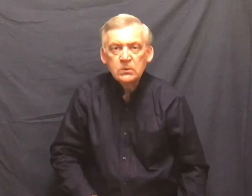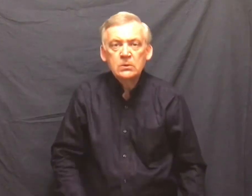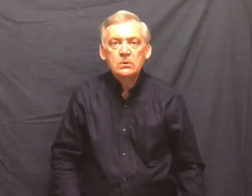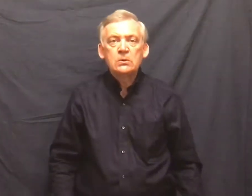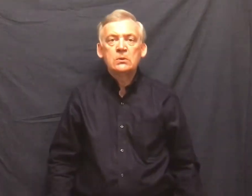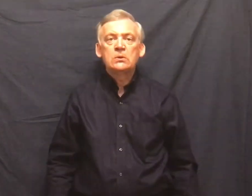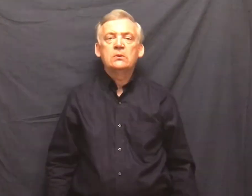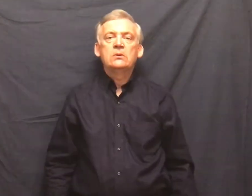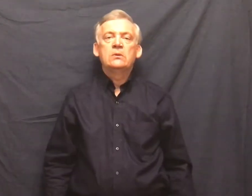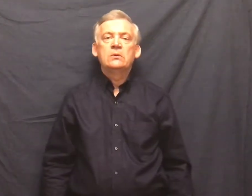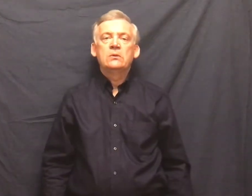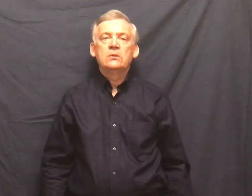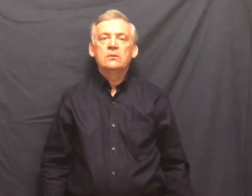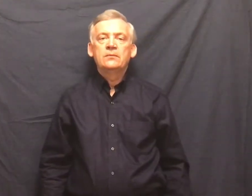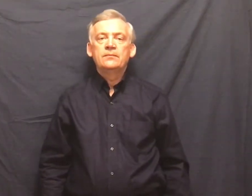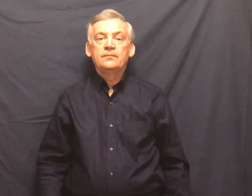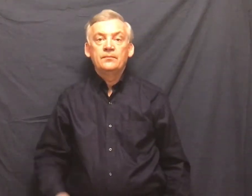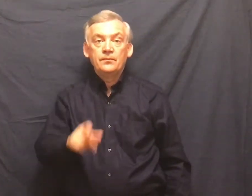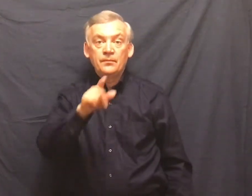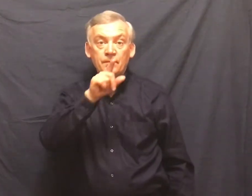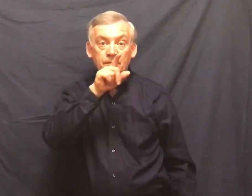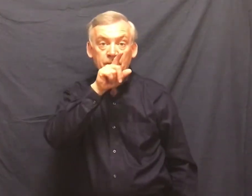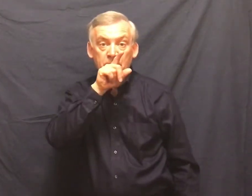When a little bird skittered over the dry leaves behind him,